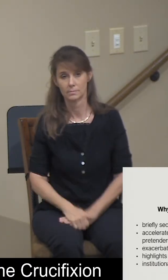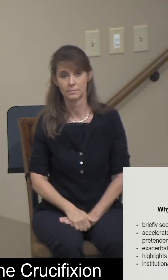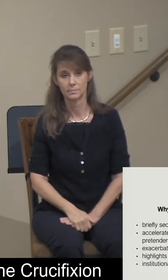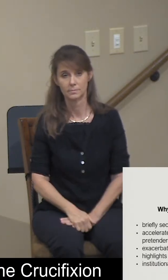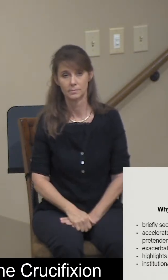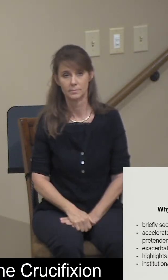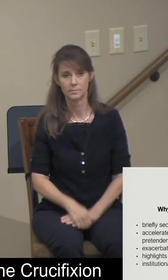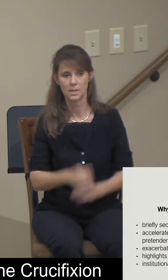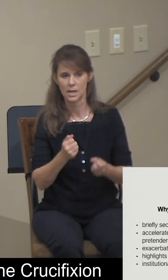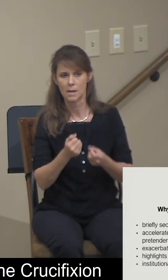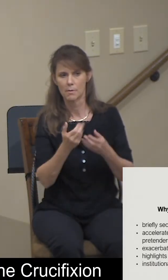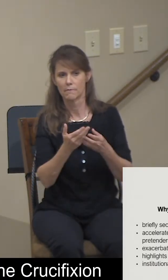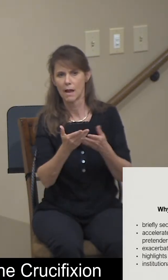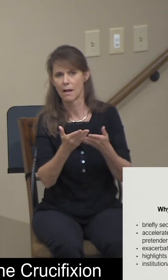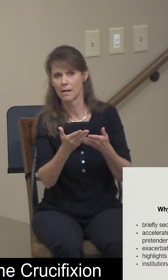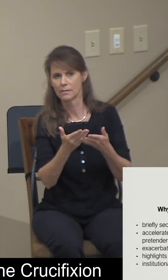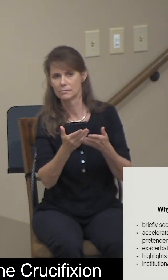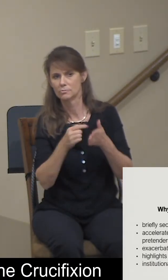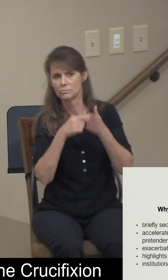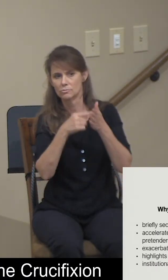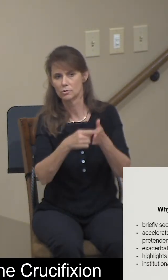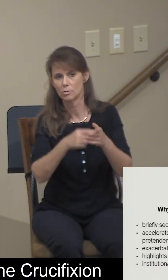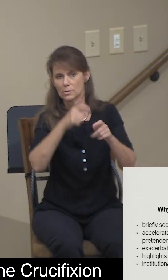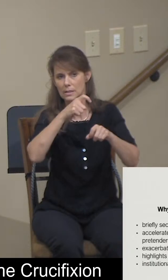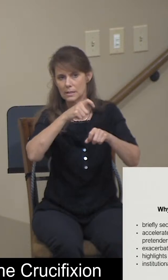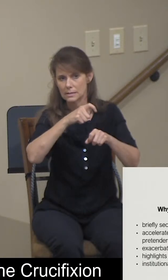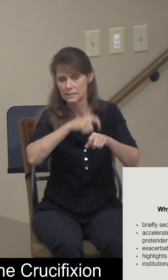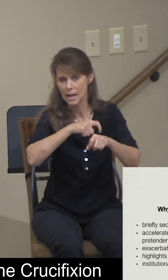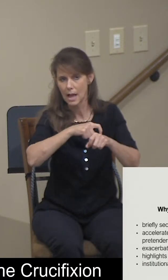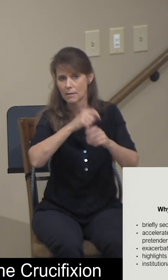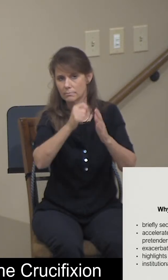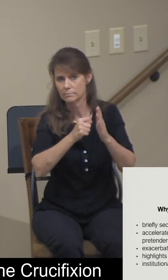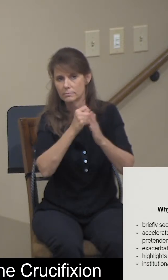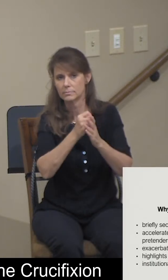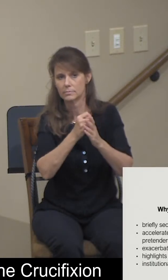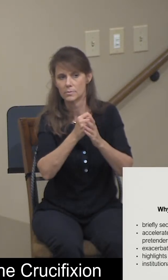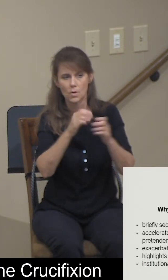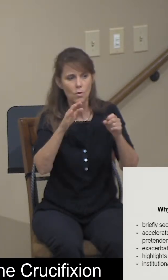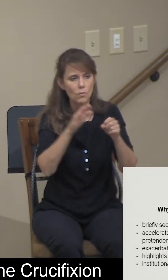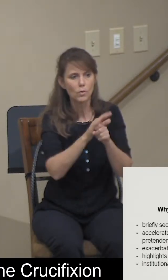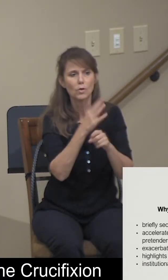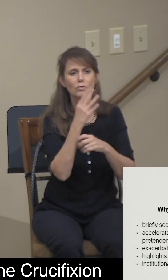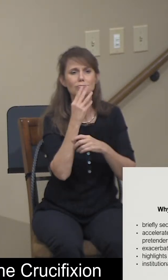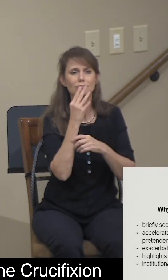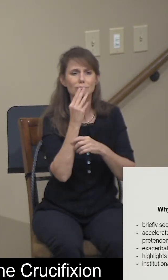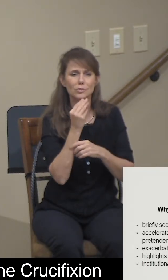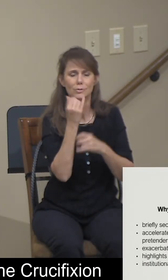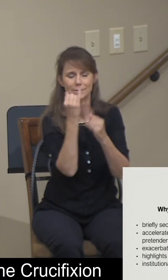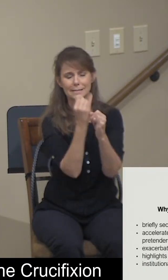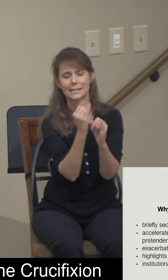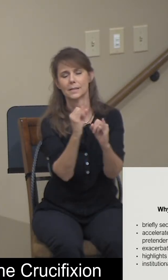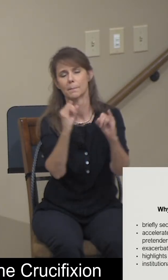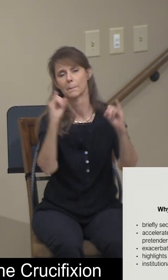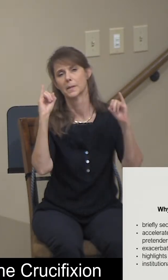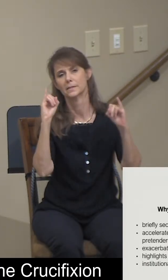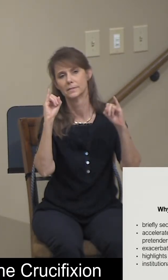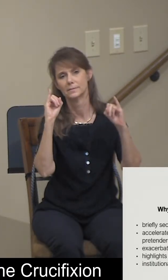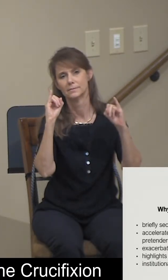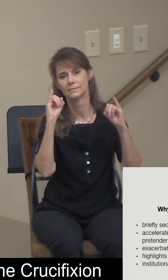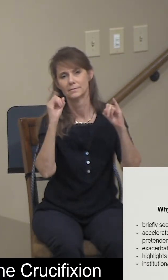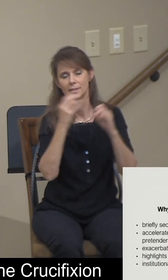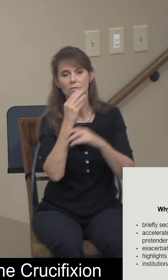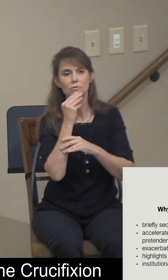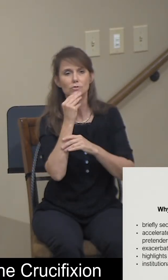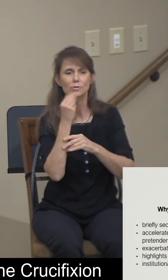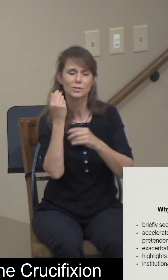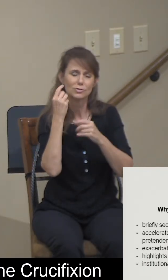It provides a period of secure Jewish independence, a long-held and constant Jewish dream and